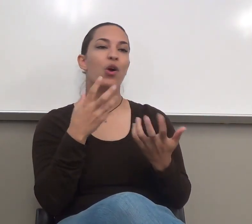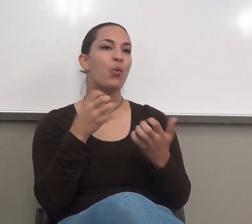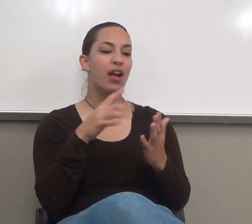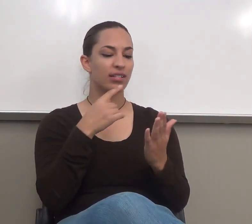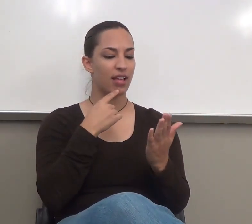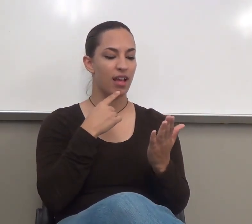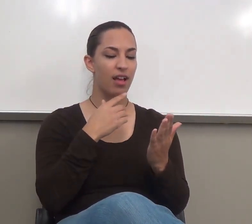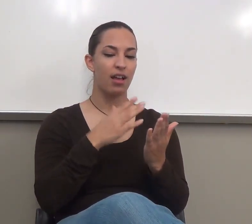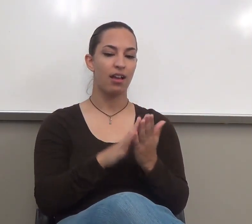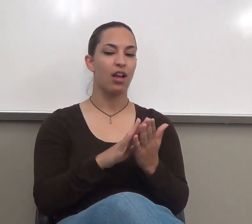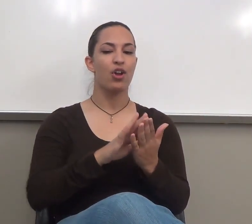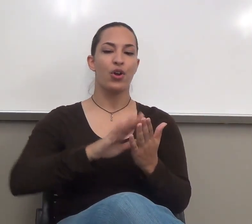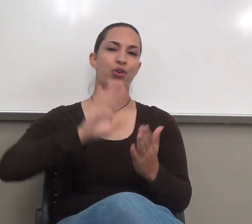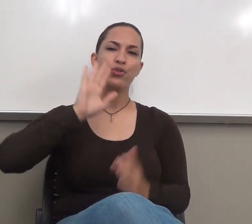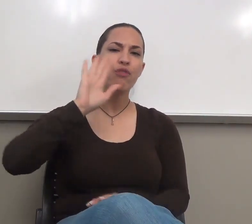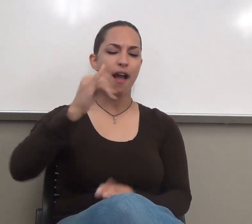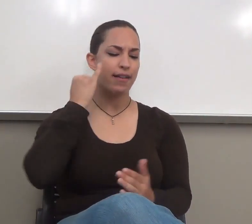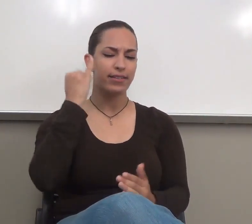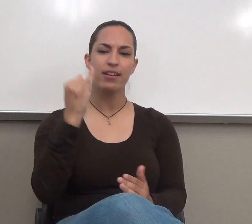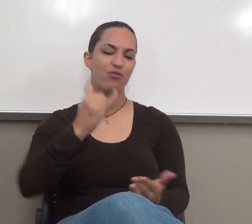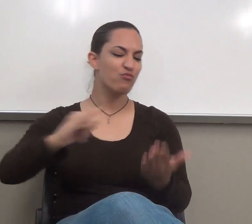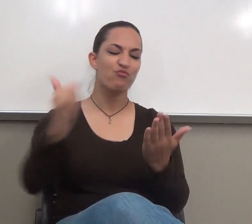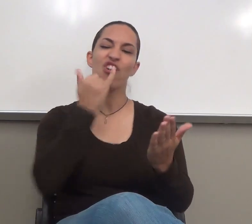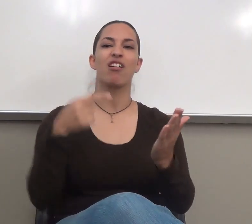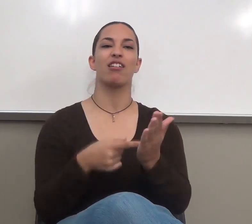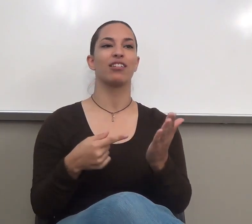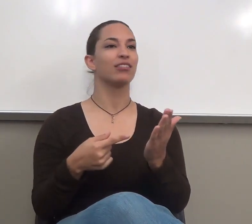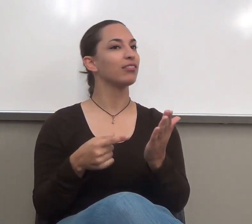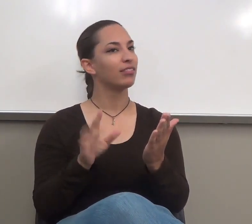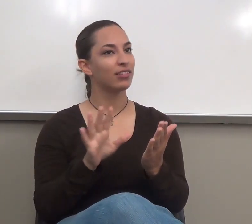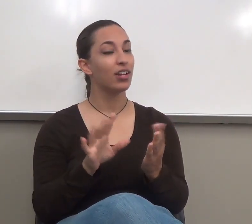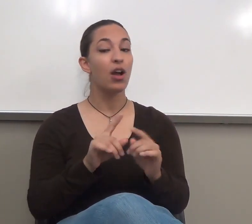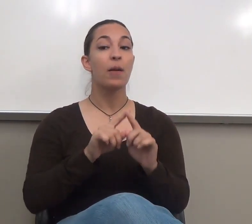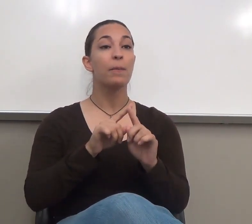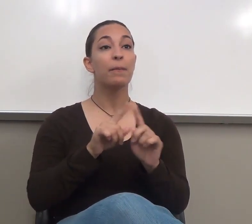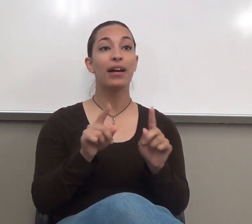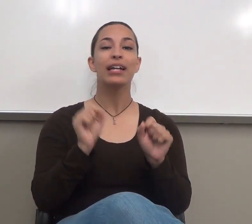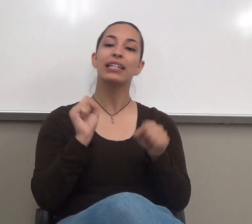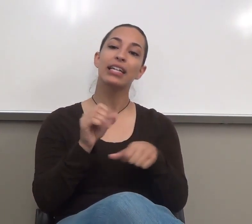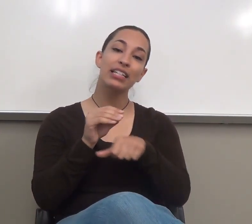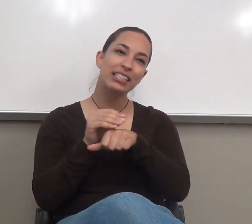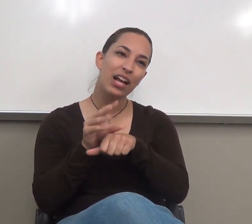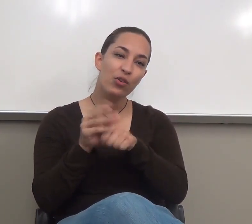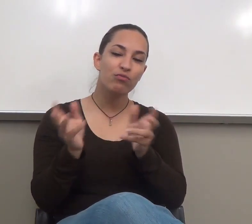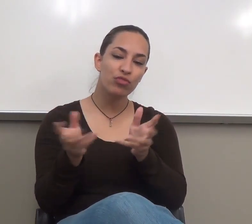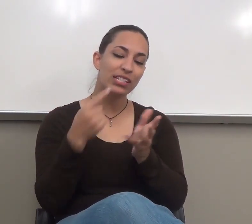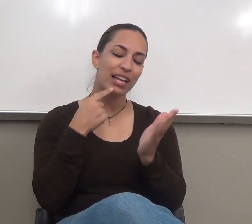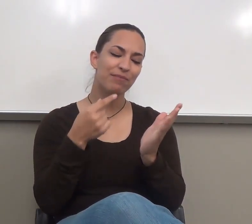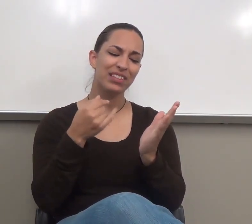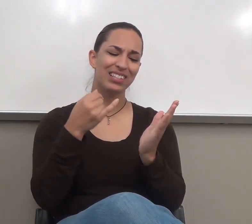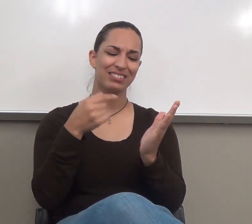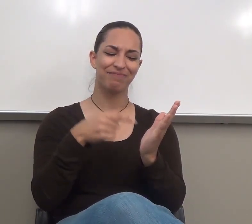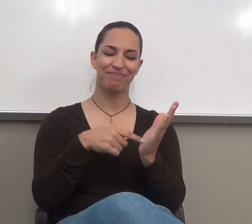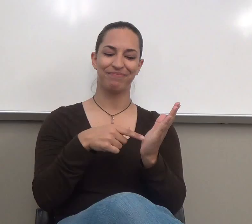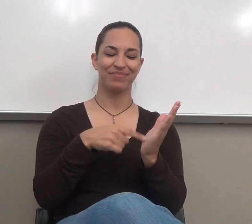closed-minded. Exactly, and not be closed-minded. And we are going to read each other's papers. We're going to review each other's papers. And one of the things you